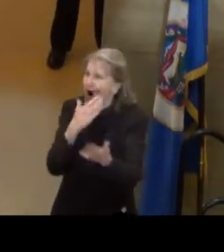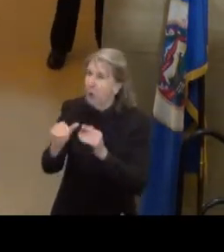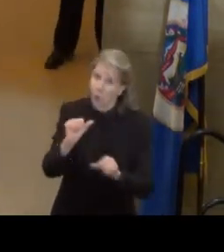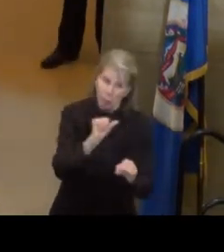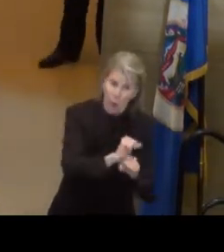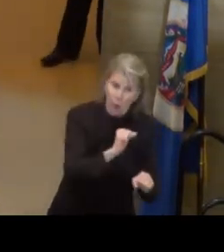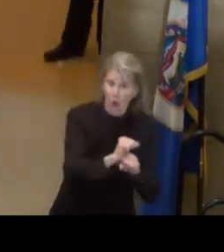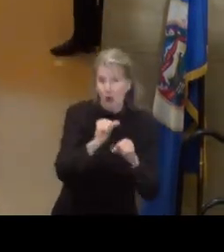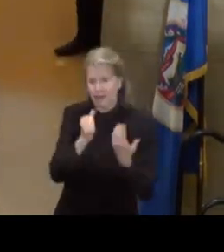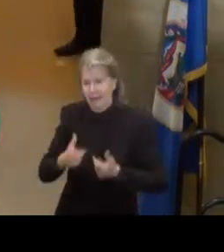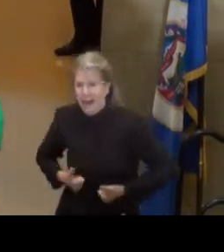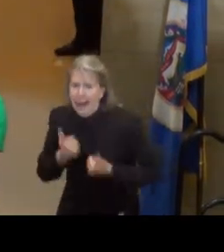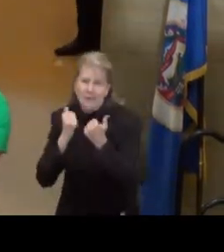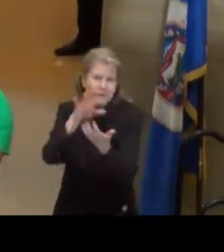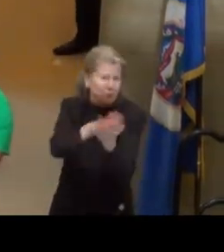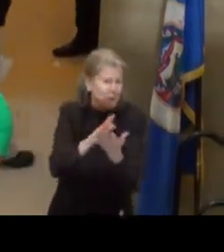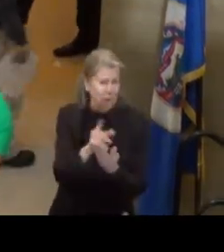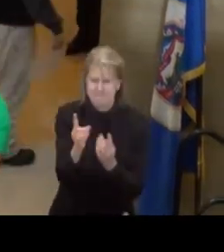they attend